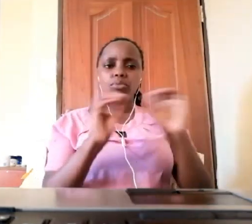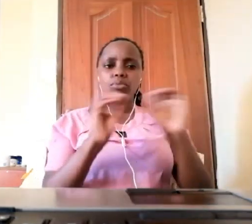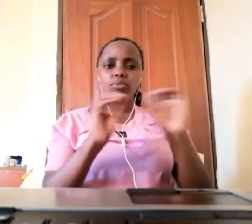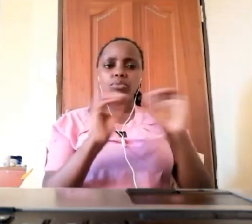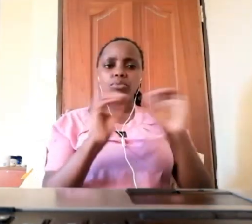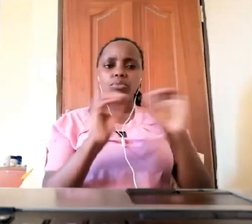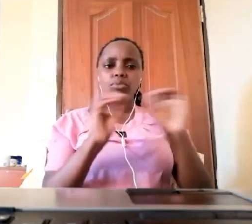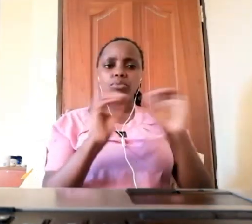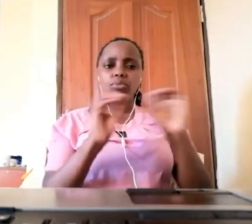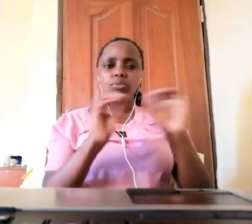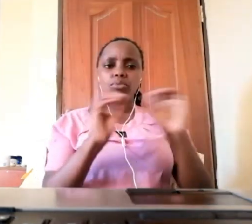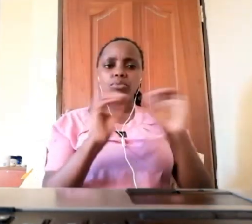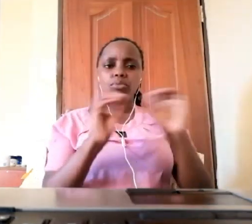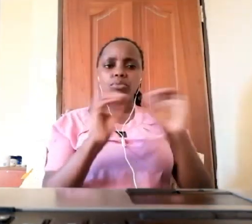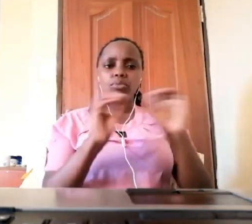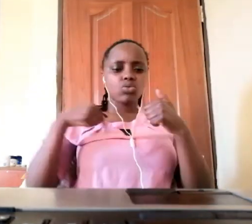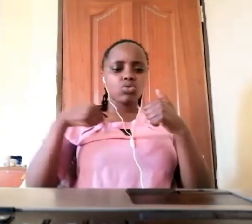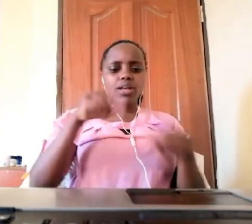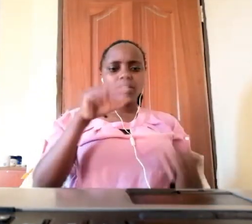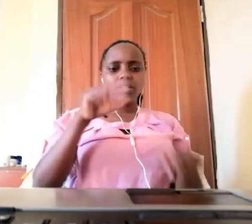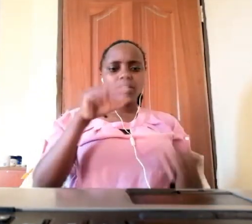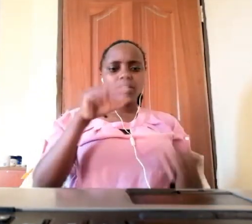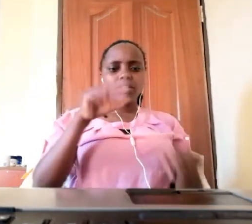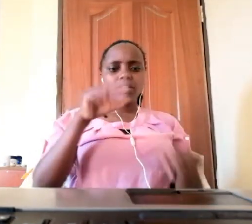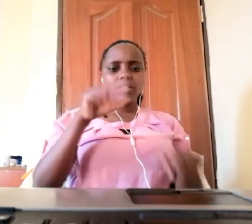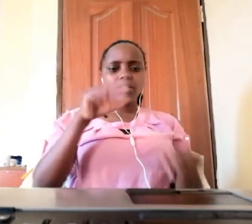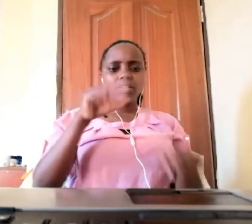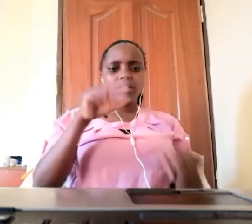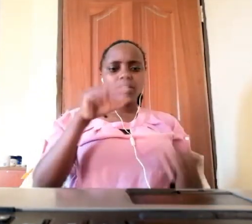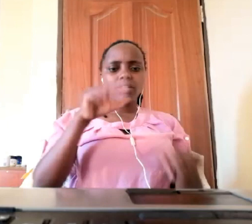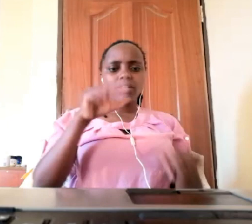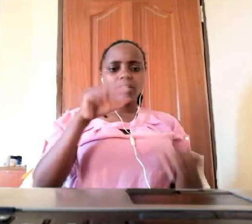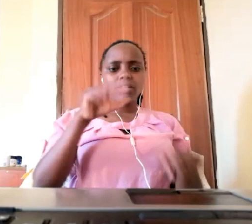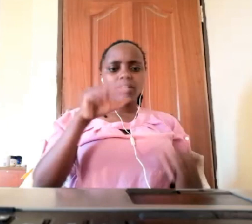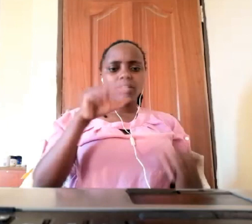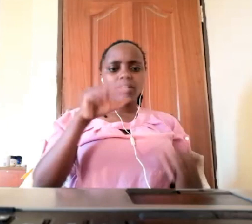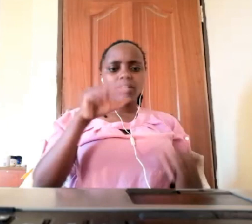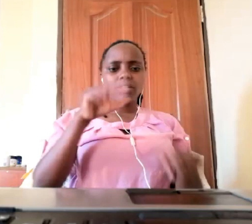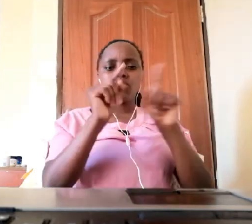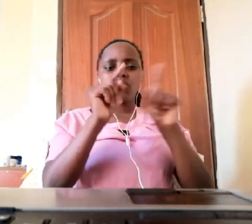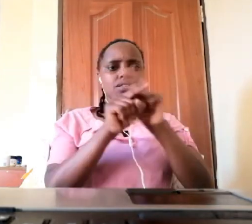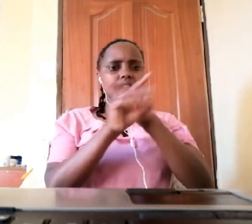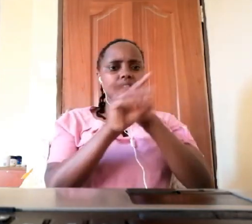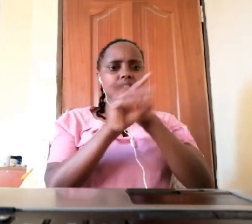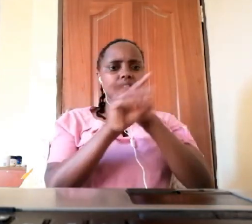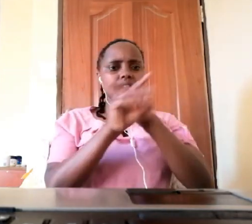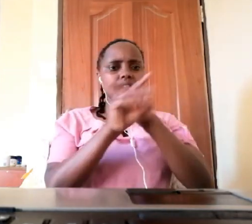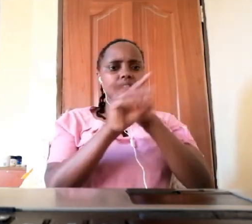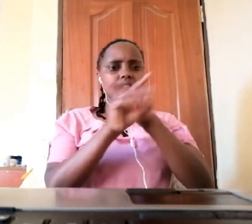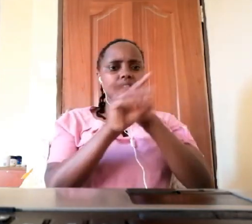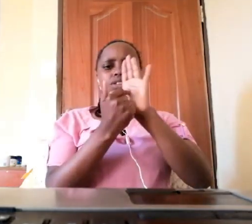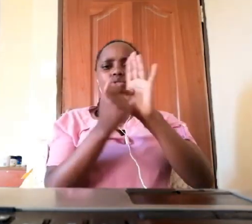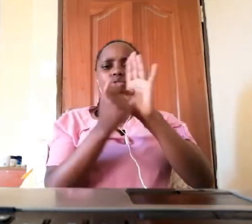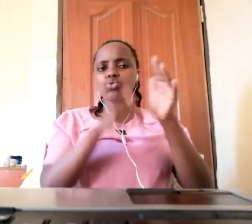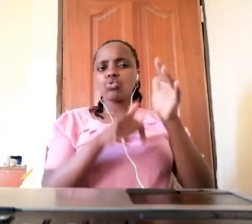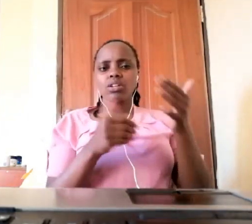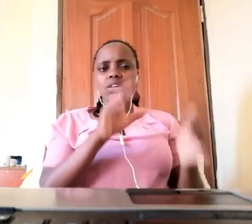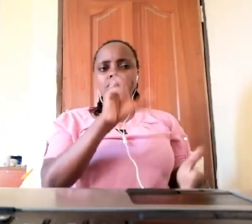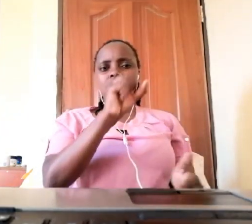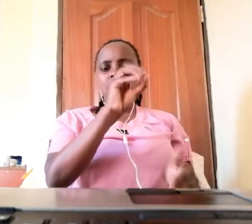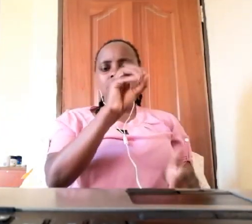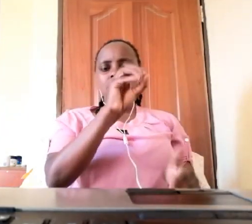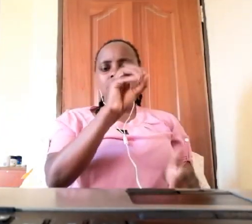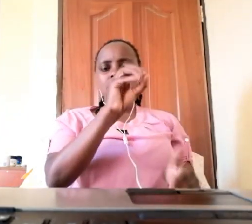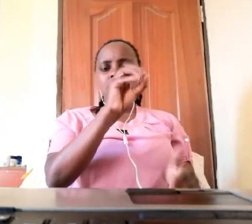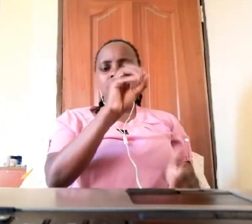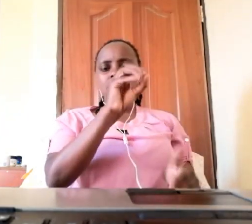Then there is a challenge to us CSOs. We are submitting 2 reports from the same country. What reflection is that on CSO coordination in